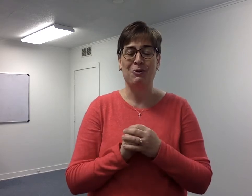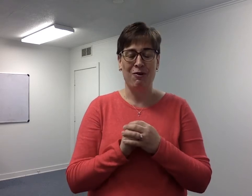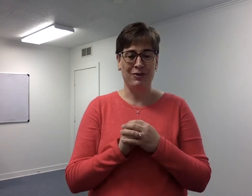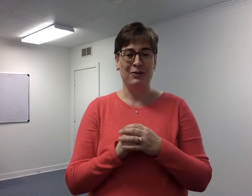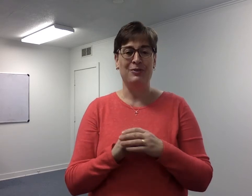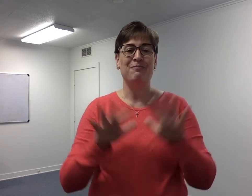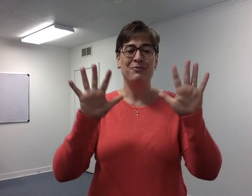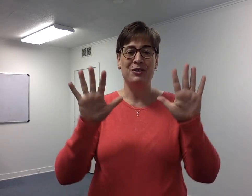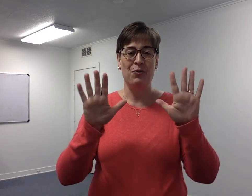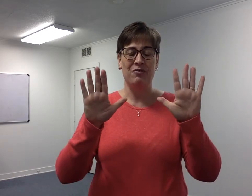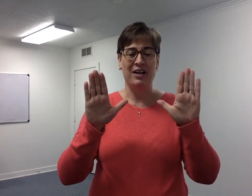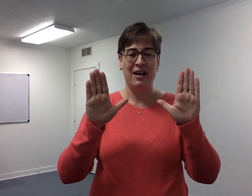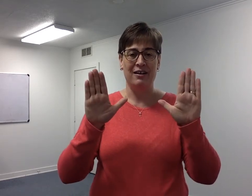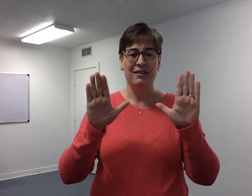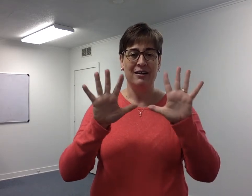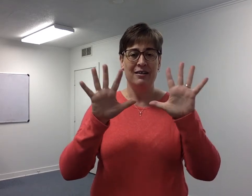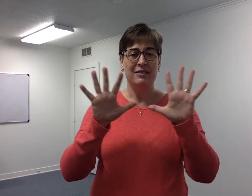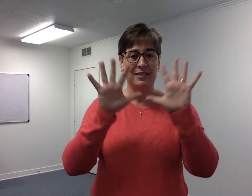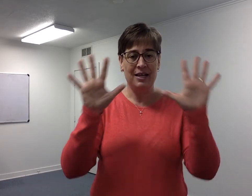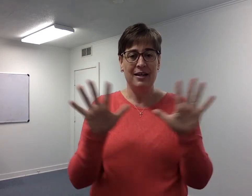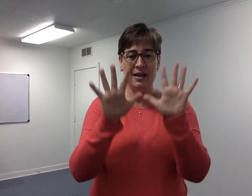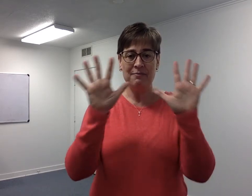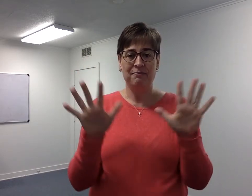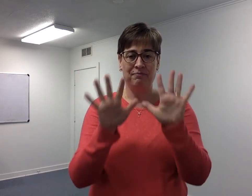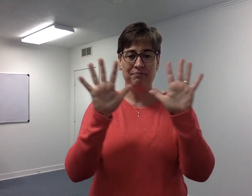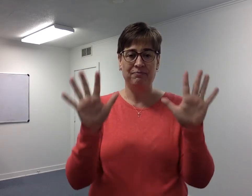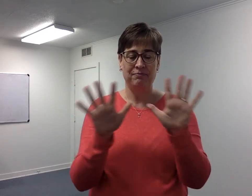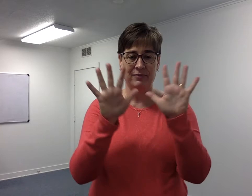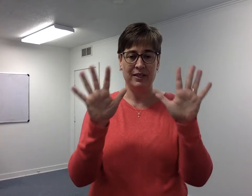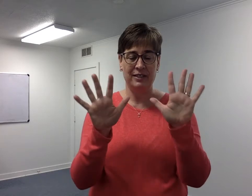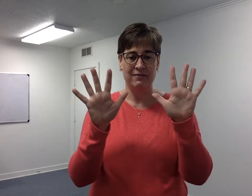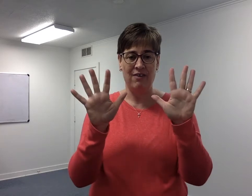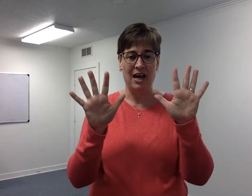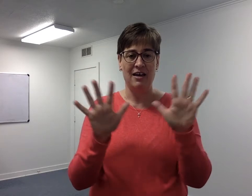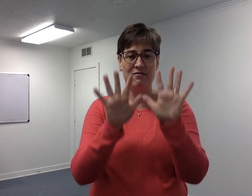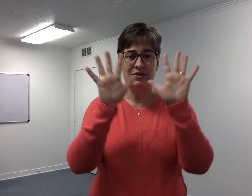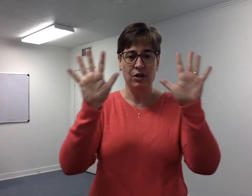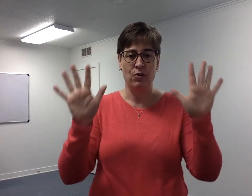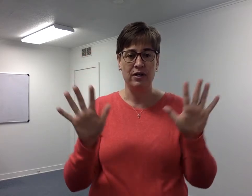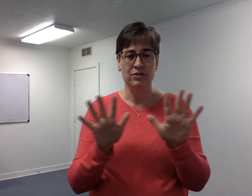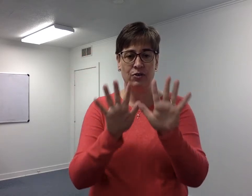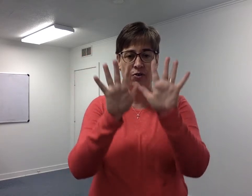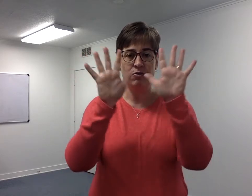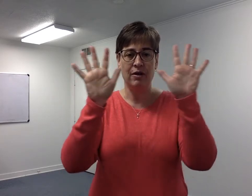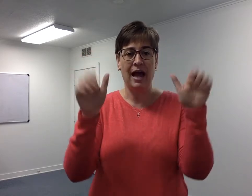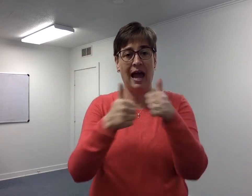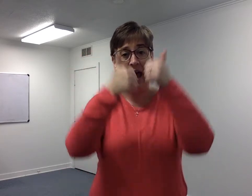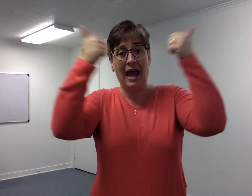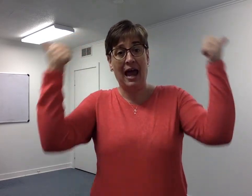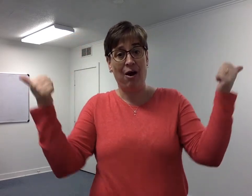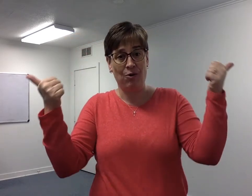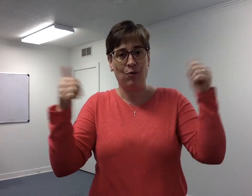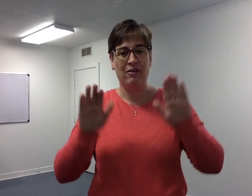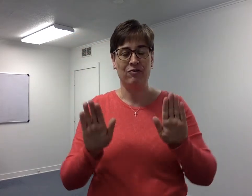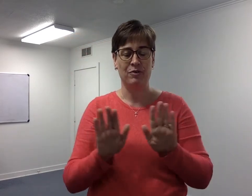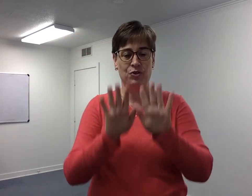over those. So we've got Sunday is 5s going in a circle, out away from your